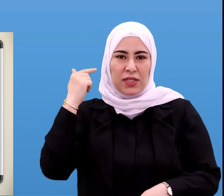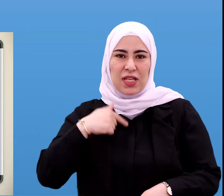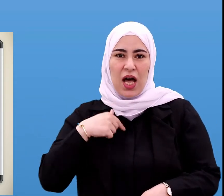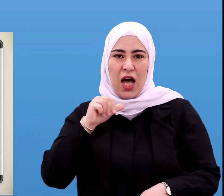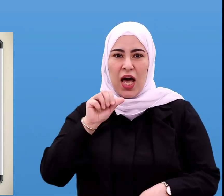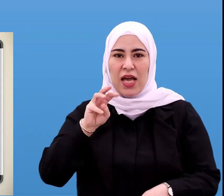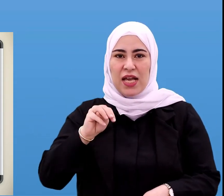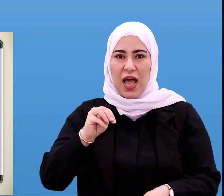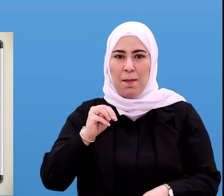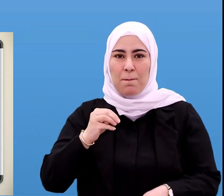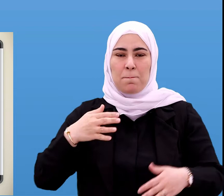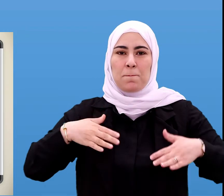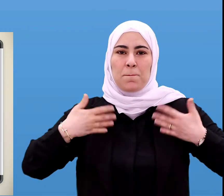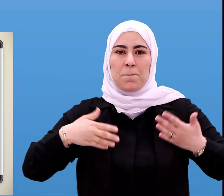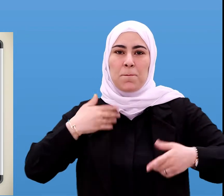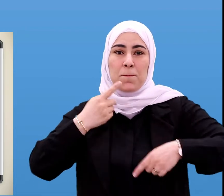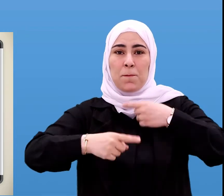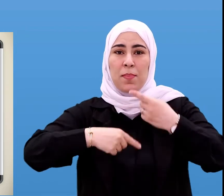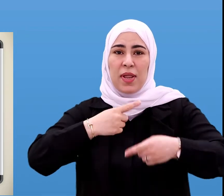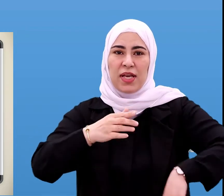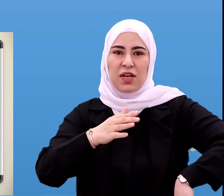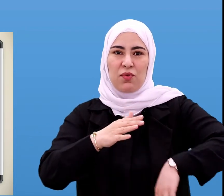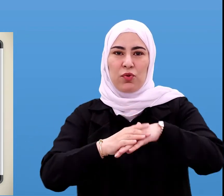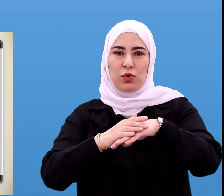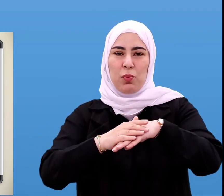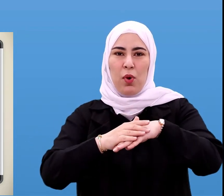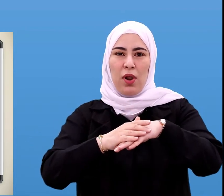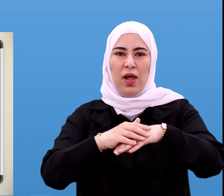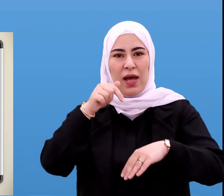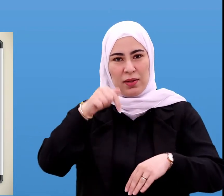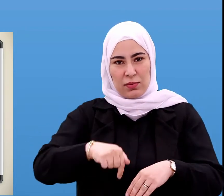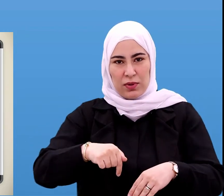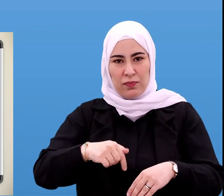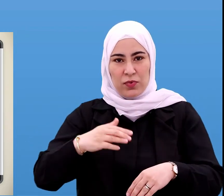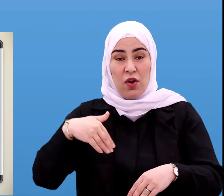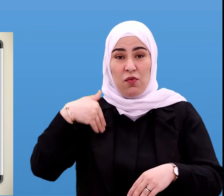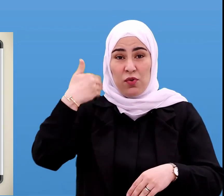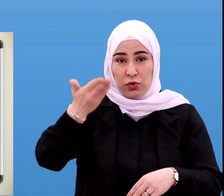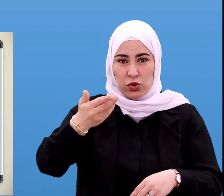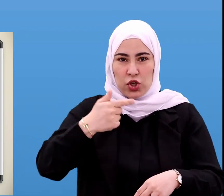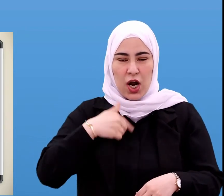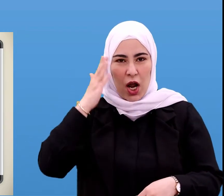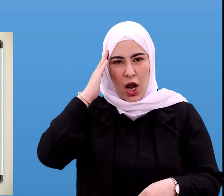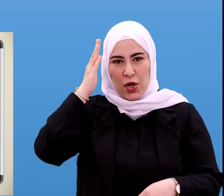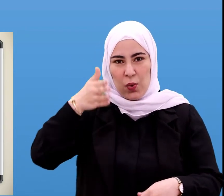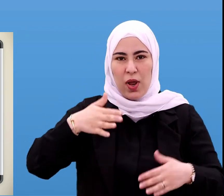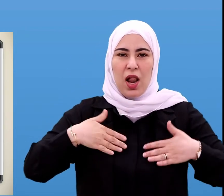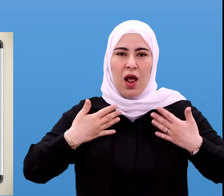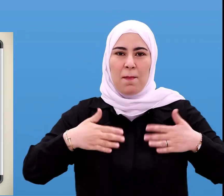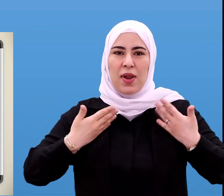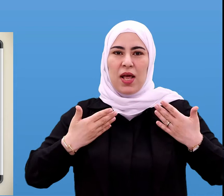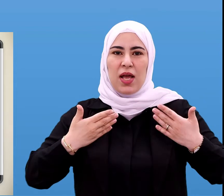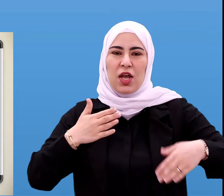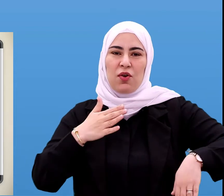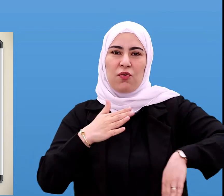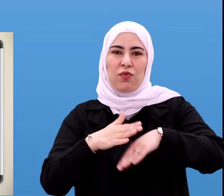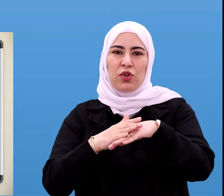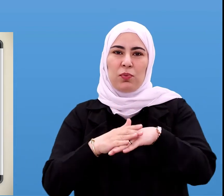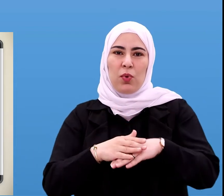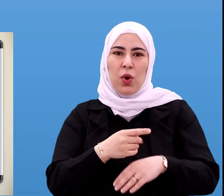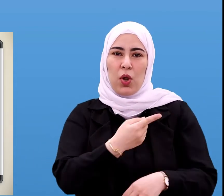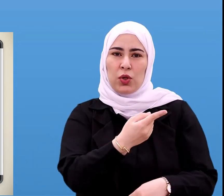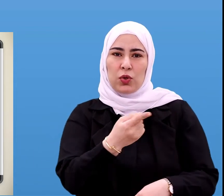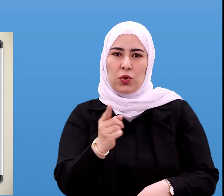time. In the future, the sentence will be I will play football. These are the main